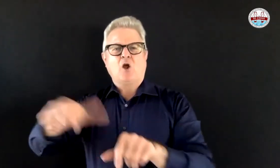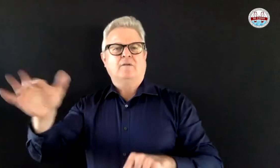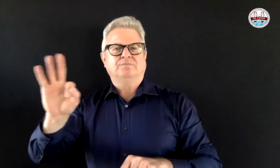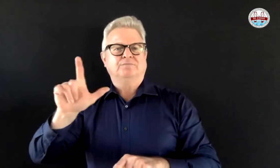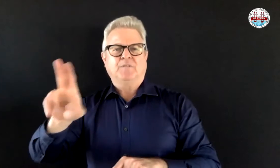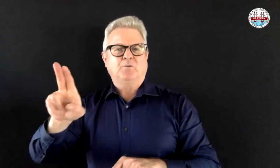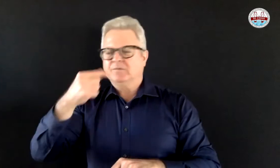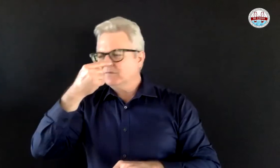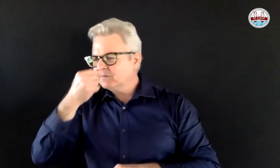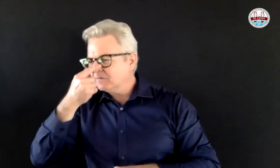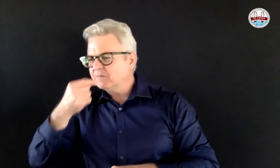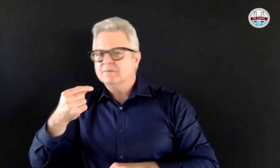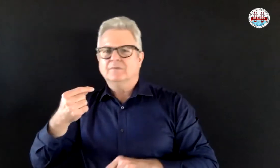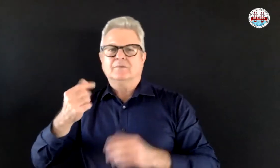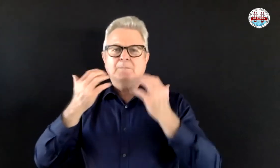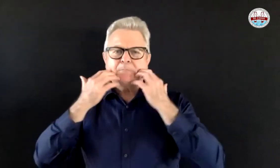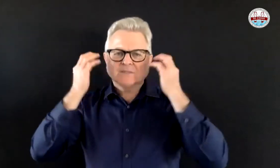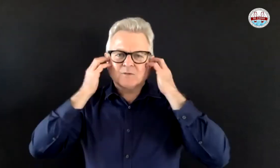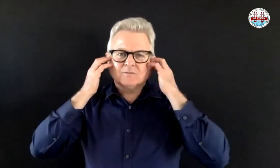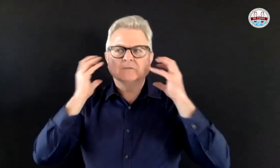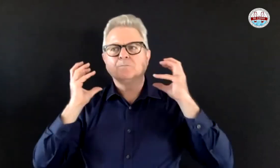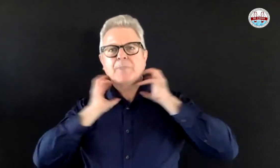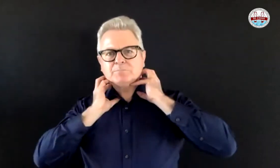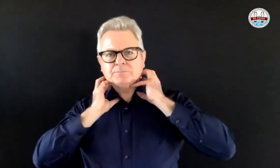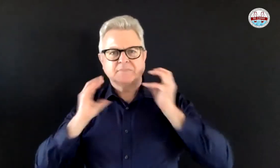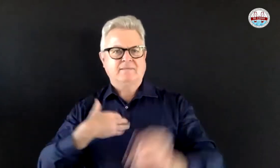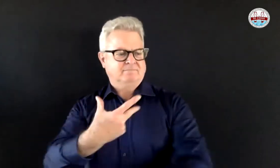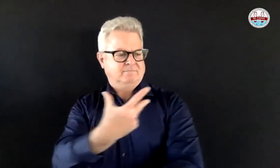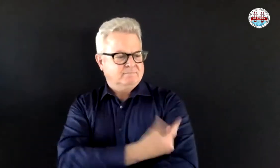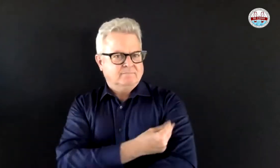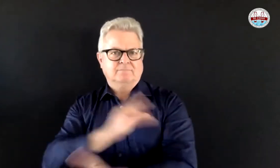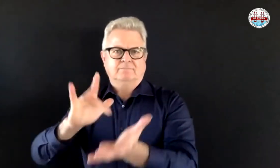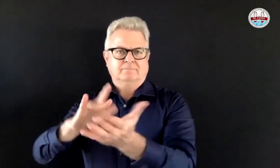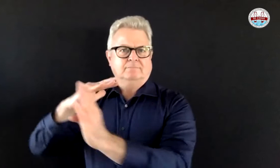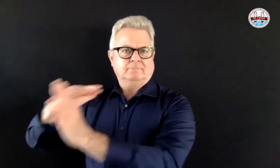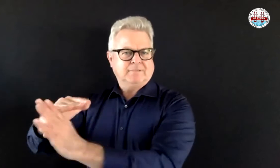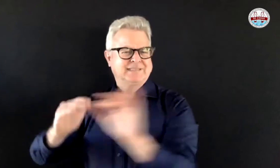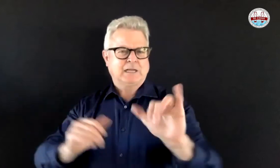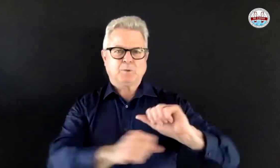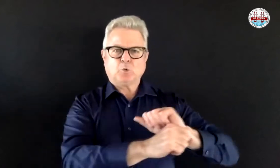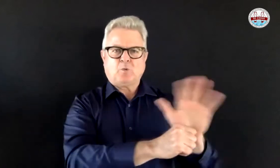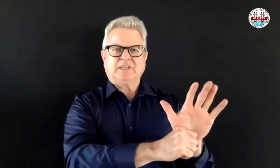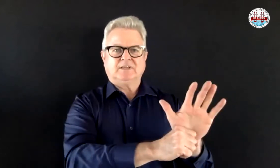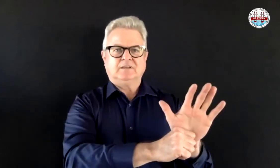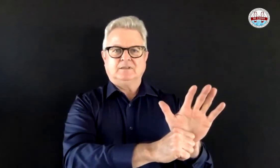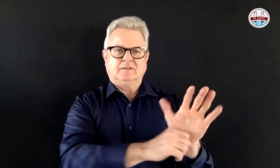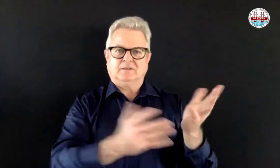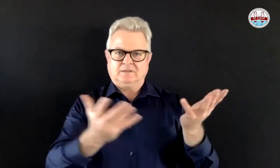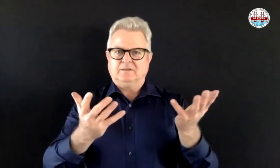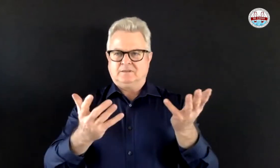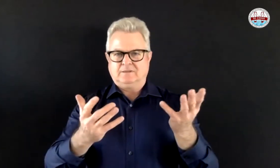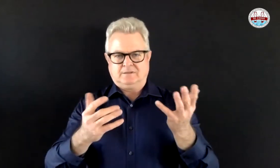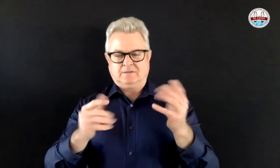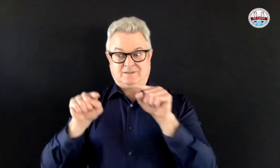COVID to prevent that. So these are treated like the common cold, measles, mumps, and so forth. So